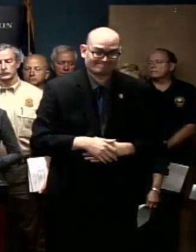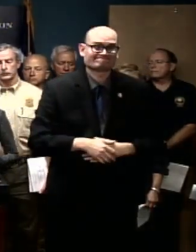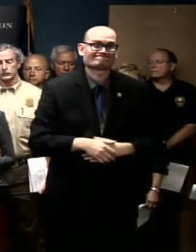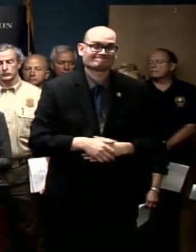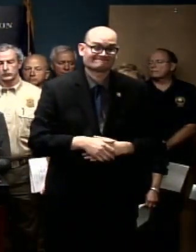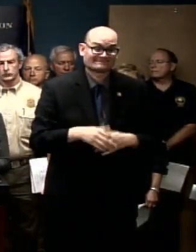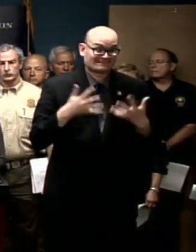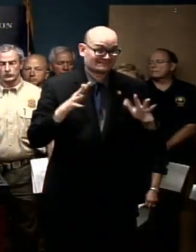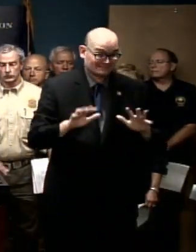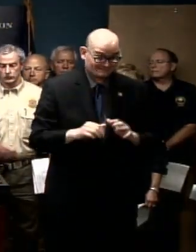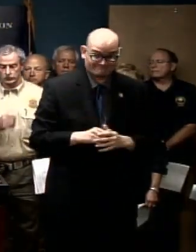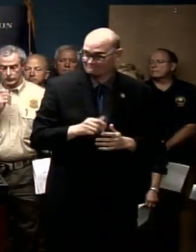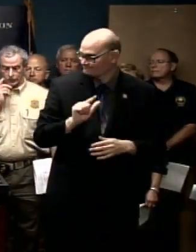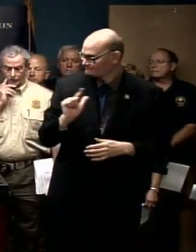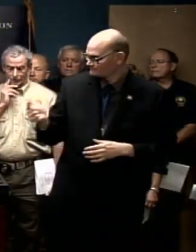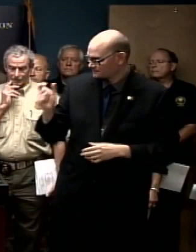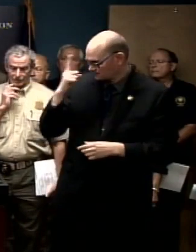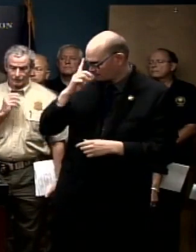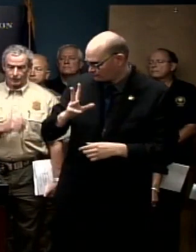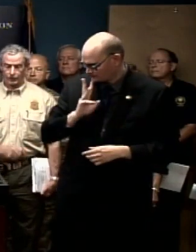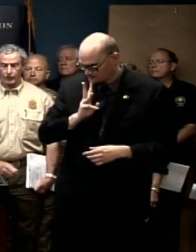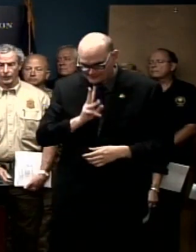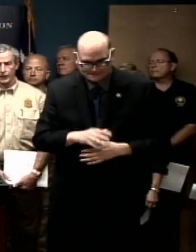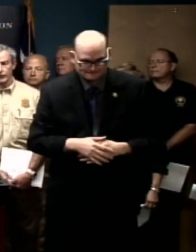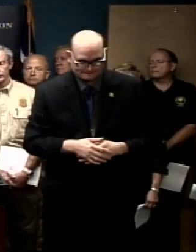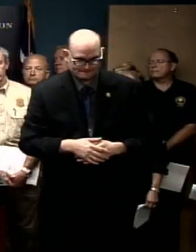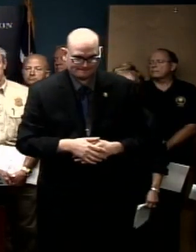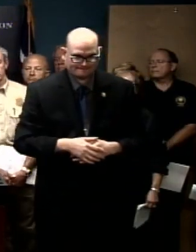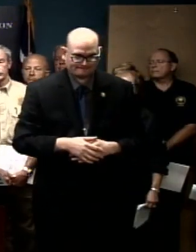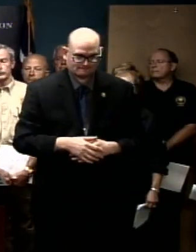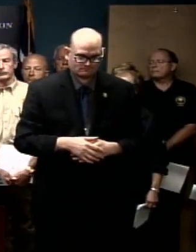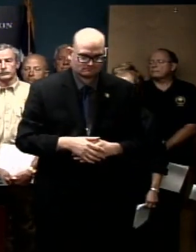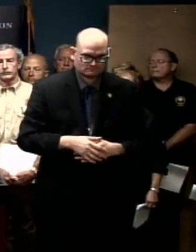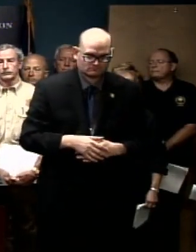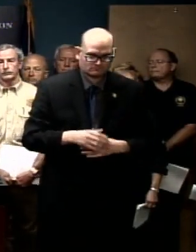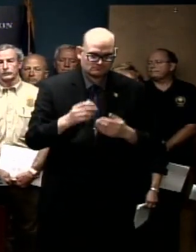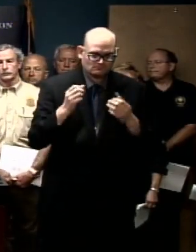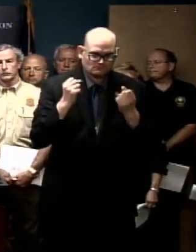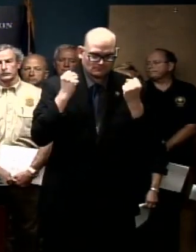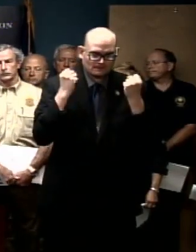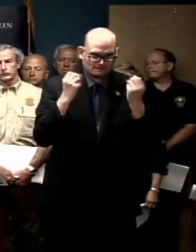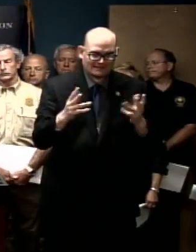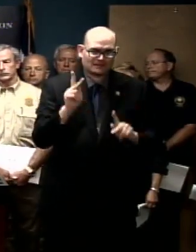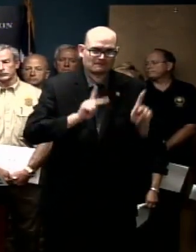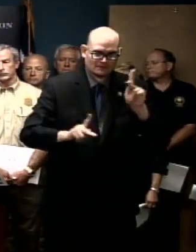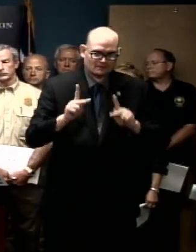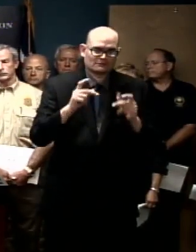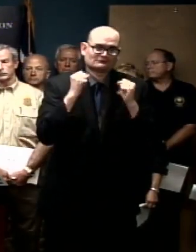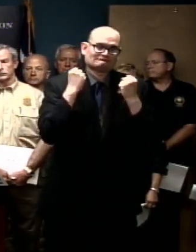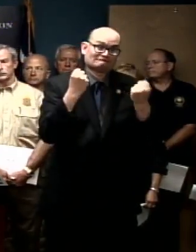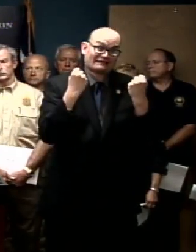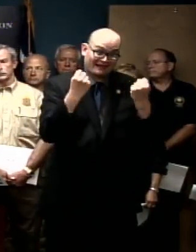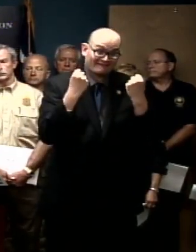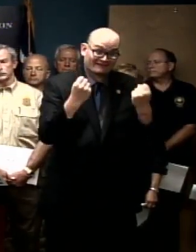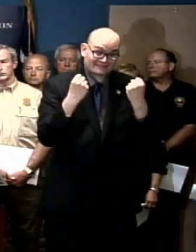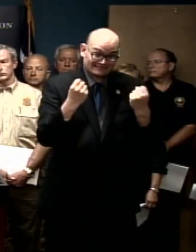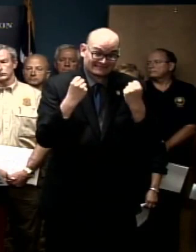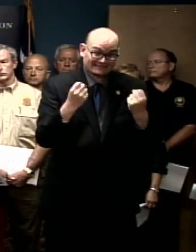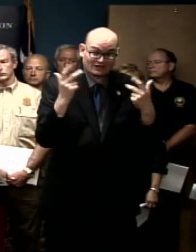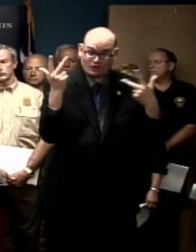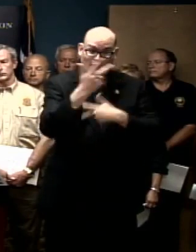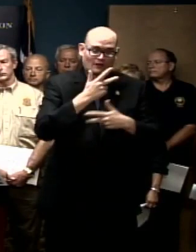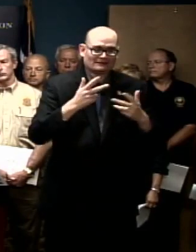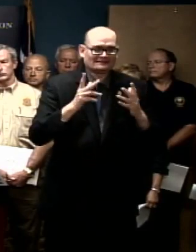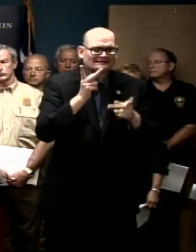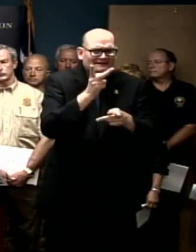you, Secretary Hall. And, I will tell you, a lot of people are on the roads right now trying to keep you safe. And,